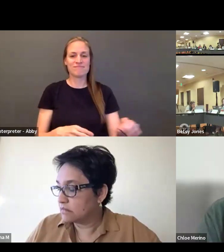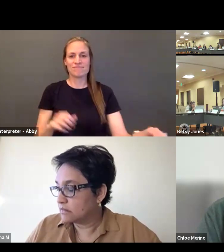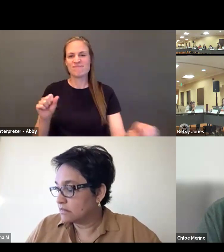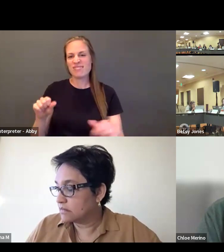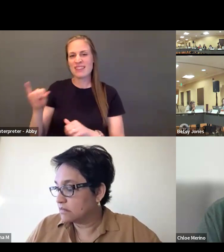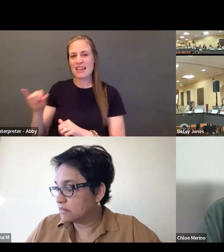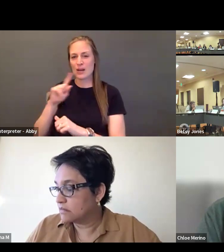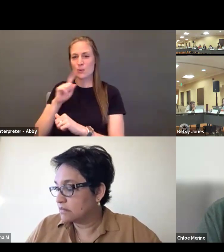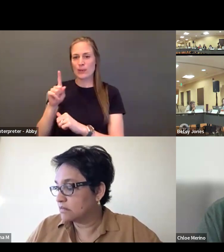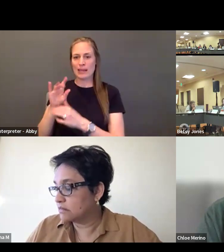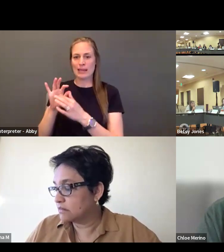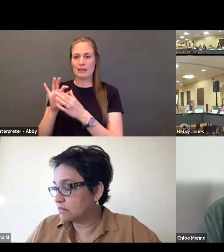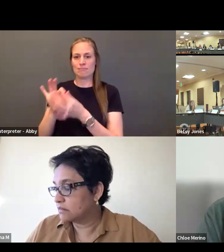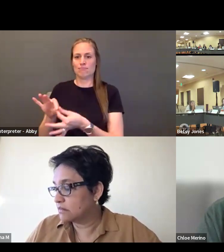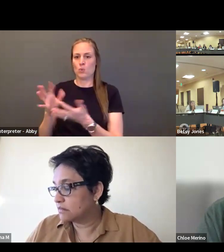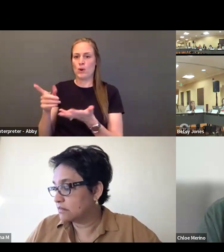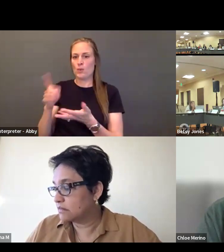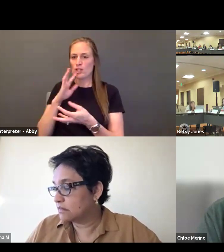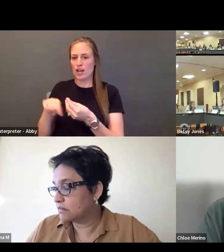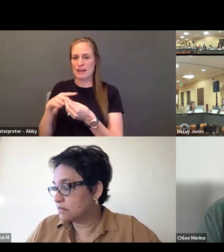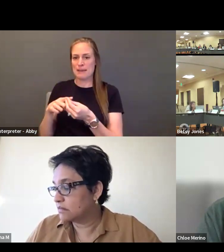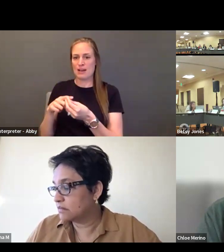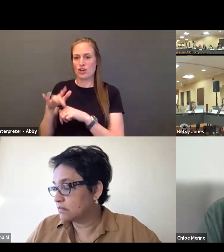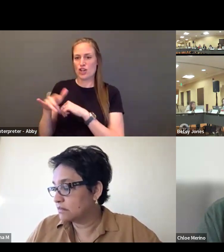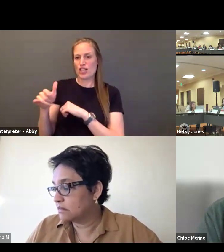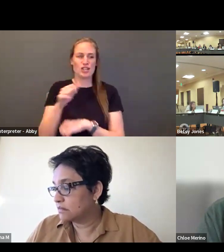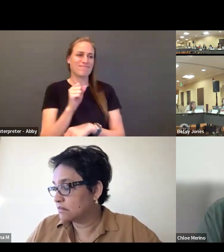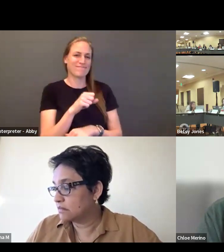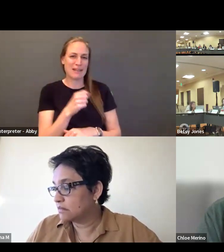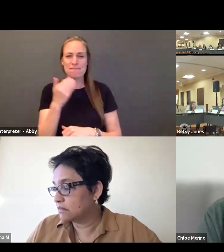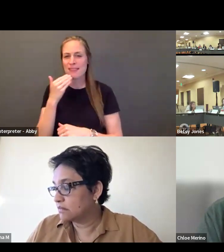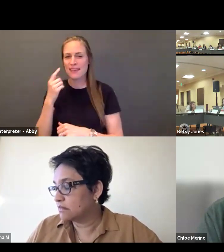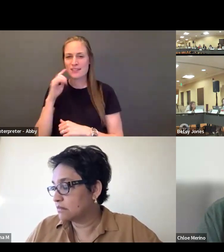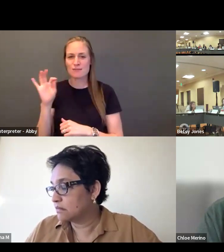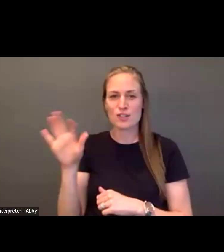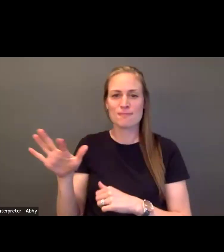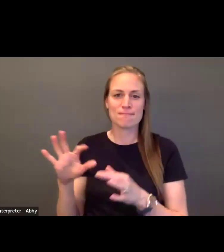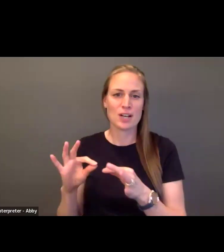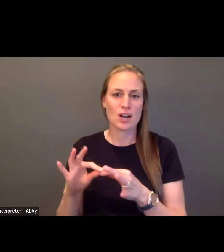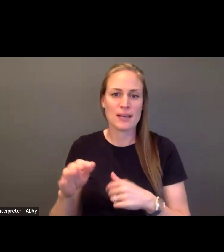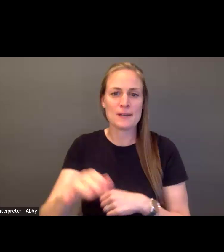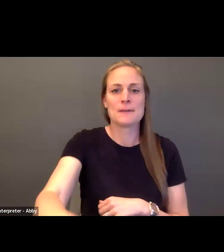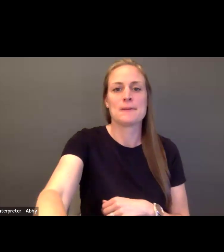Thank you for jumping in there, Tori. Hershey. I think going off of that too, when we